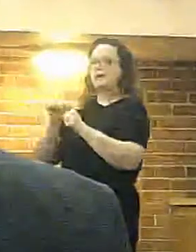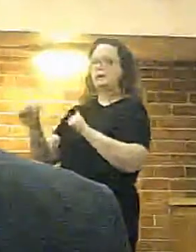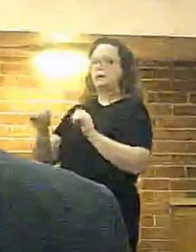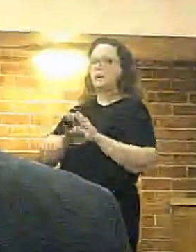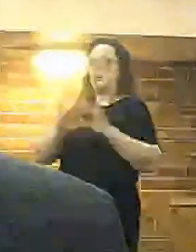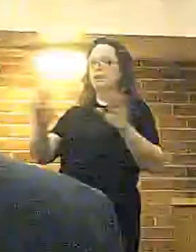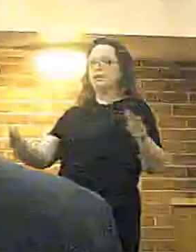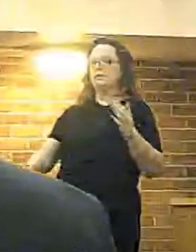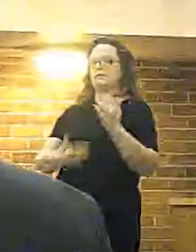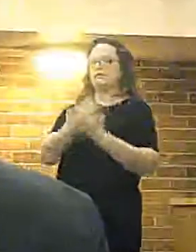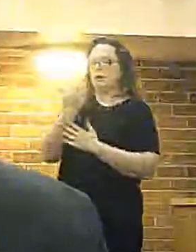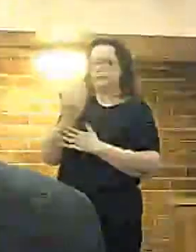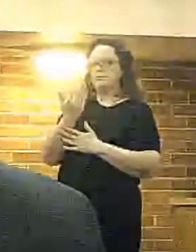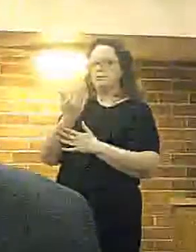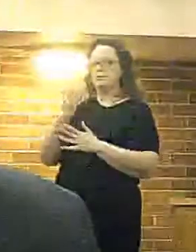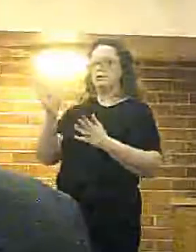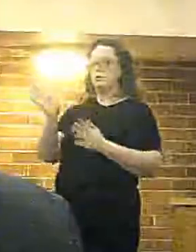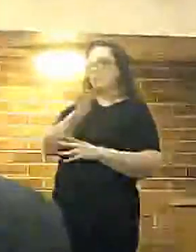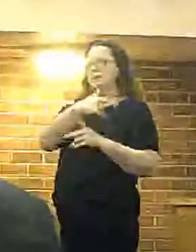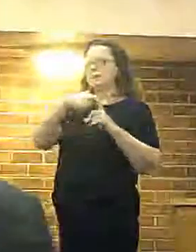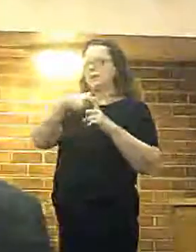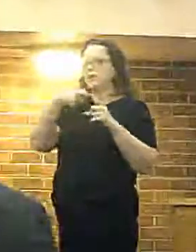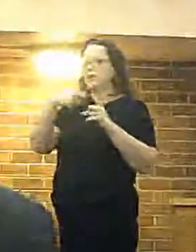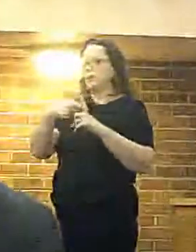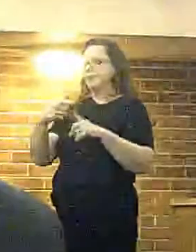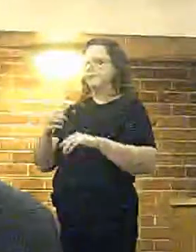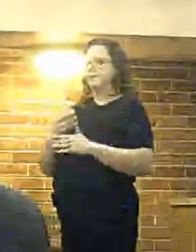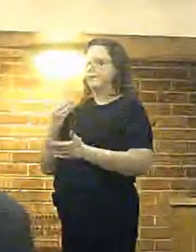Kirby. It's money and development.